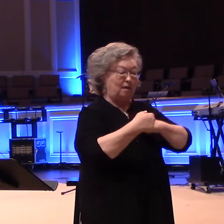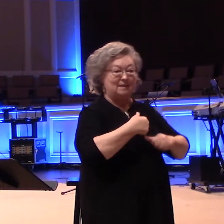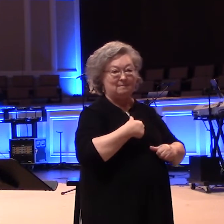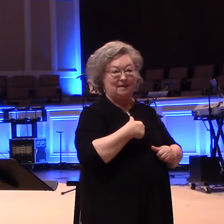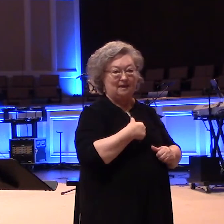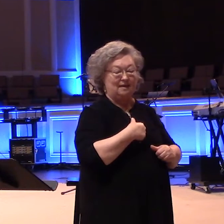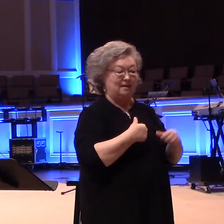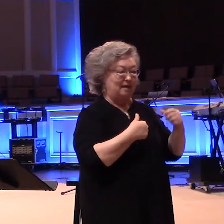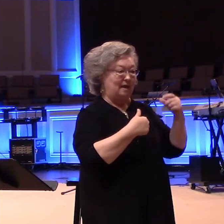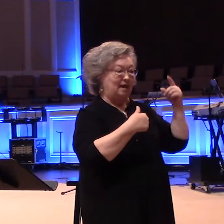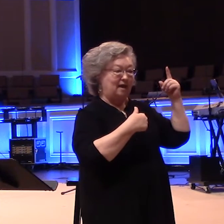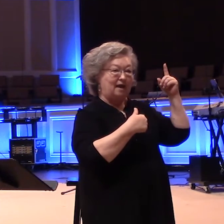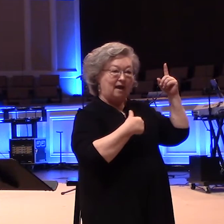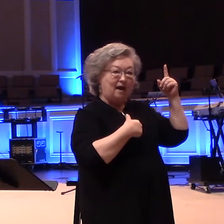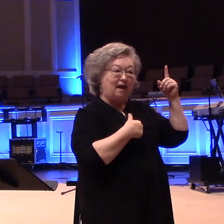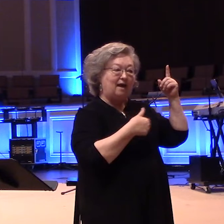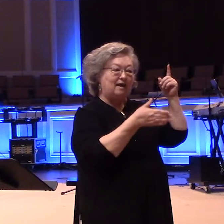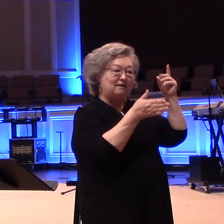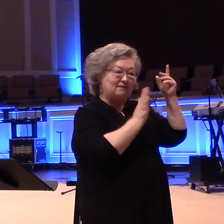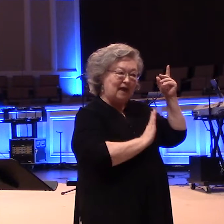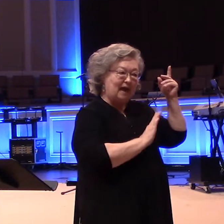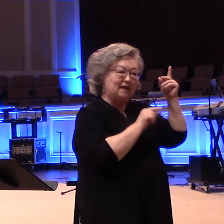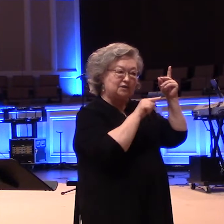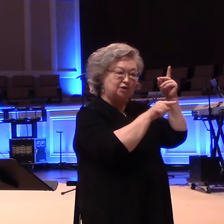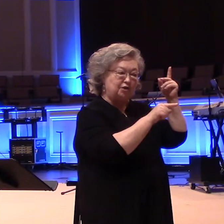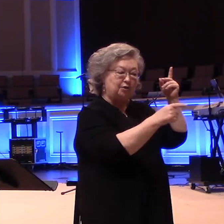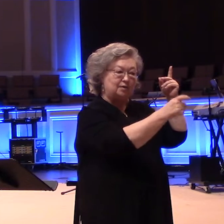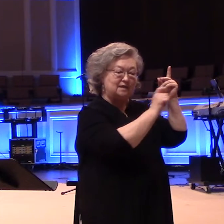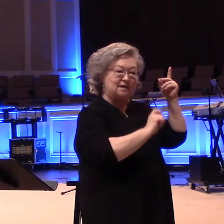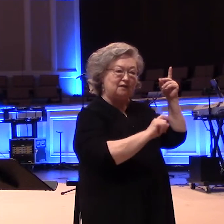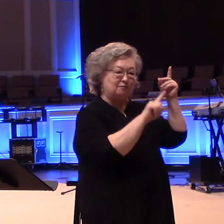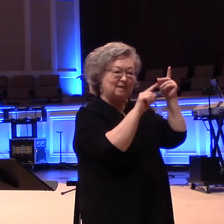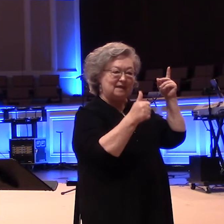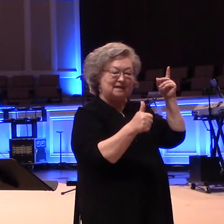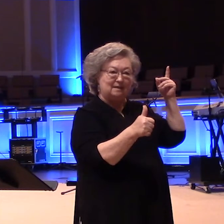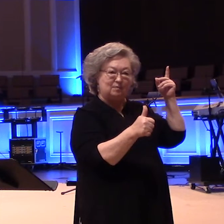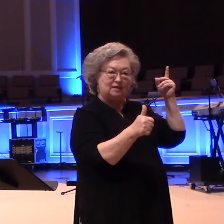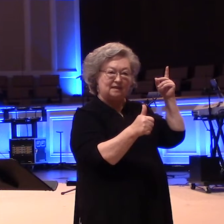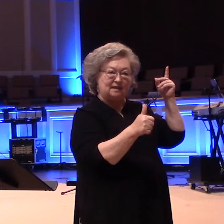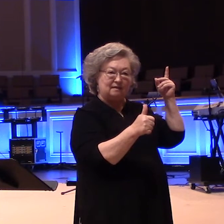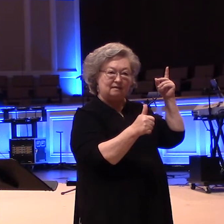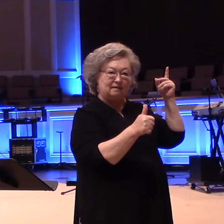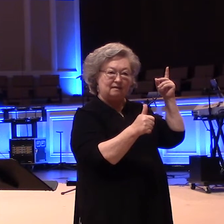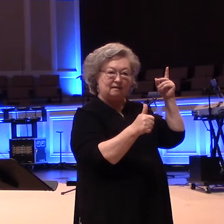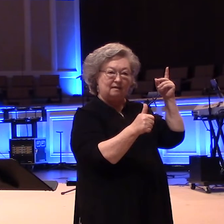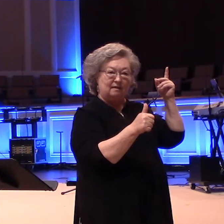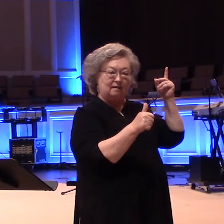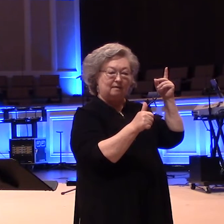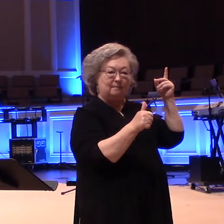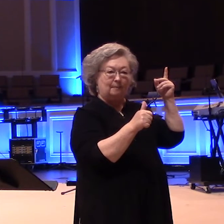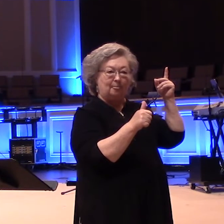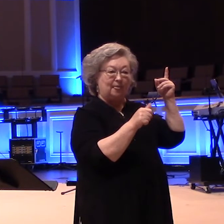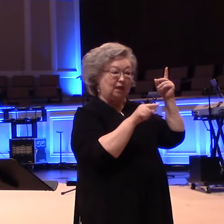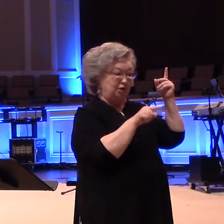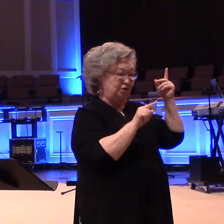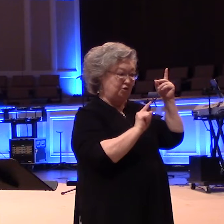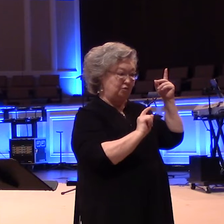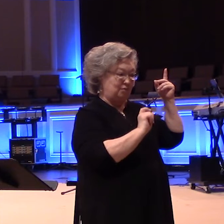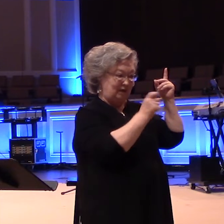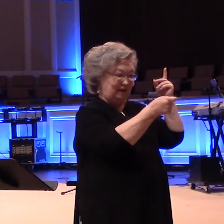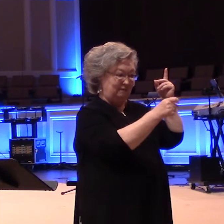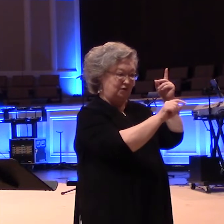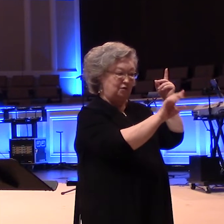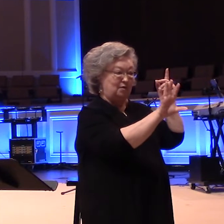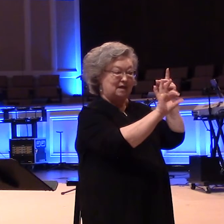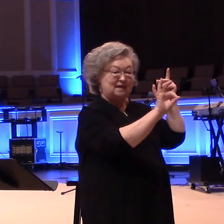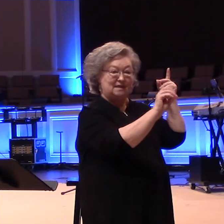and I let you keep 90%. And those first fruits are to be brought to me. And then whatever else I ask for in addition to that, and you need to be asking me once a